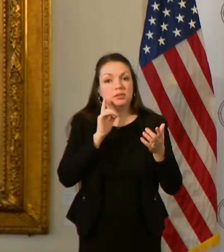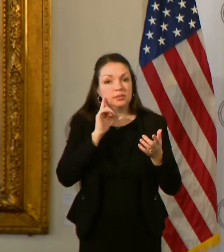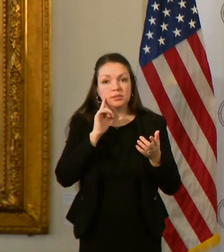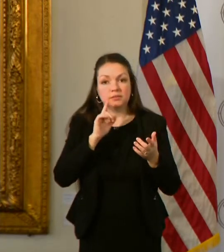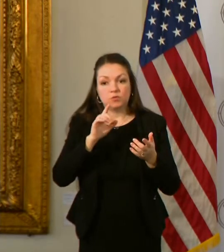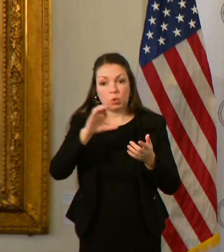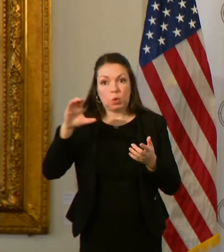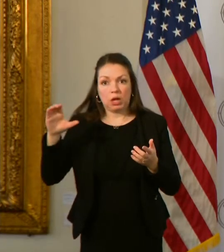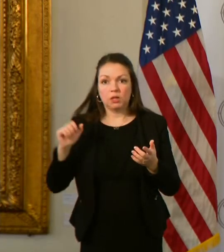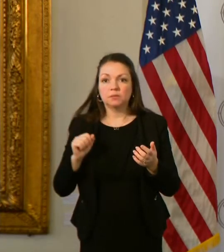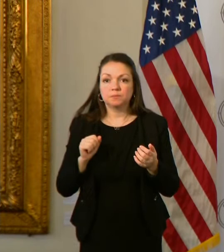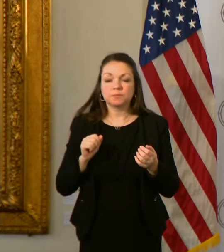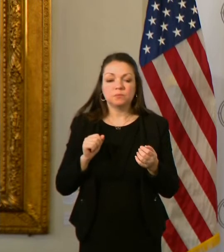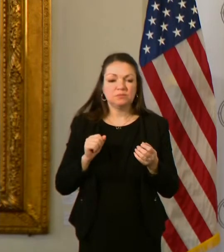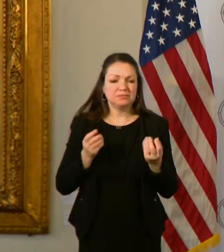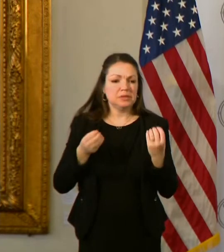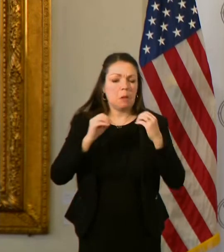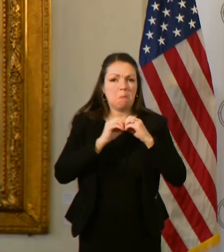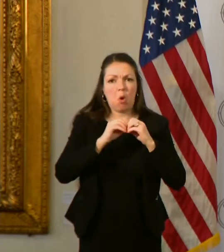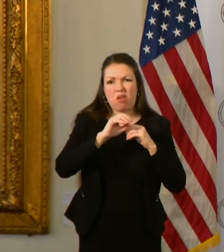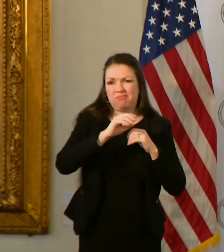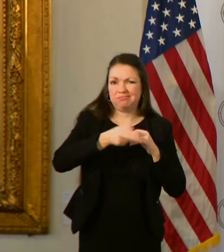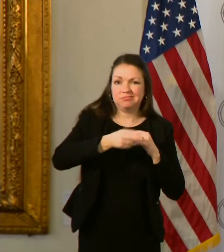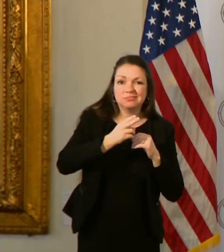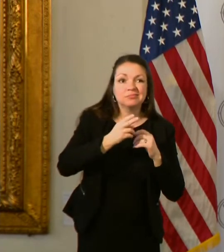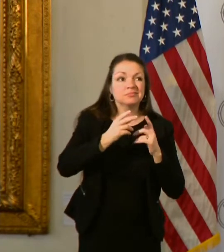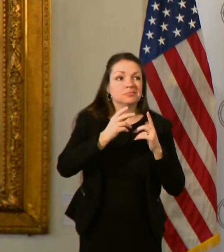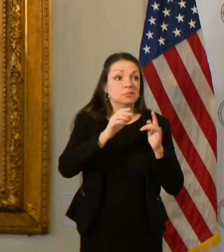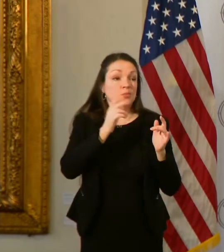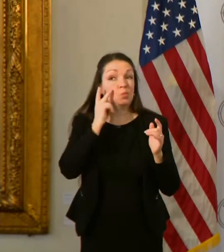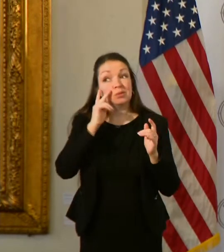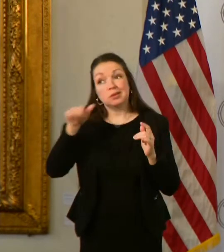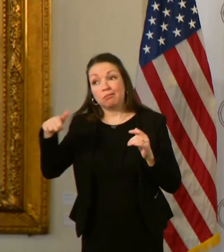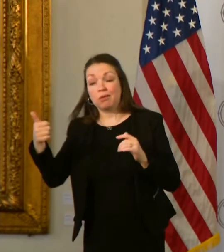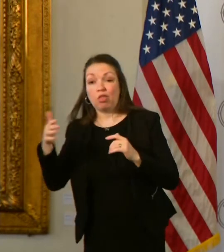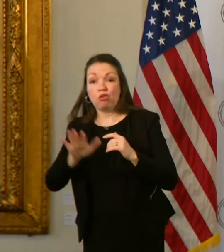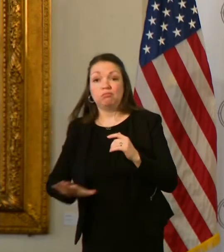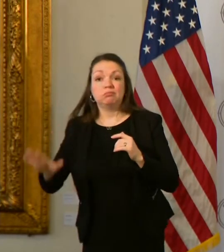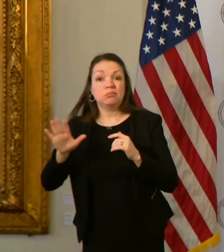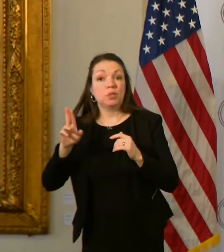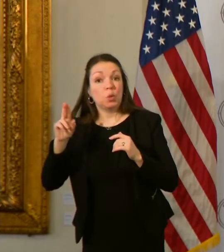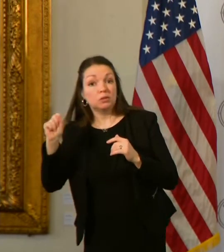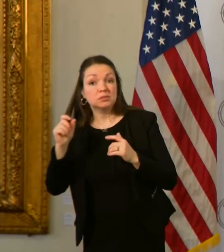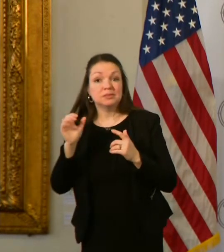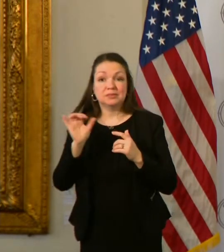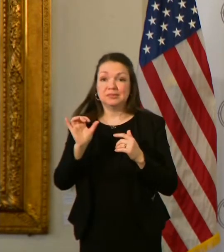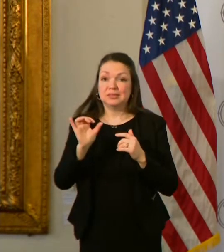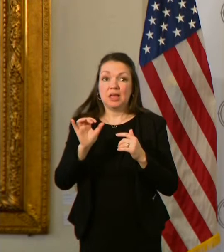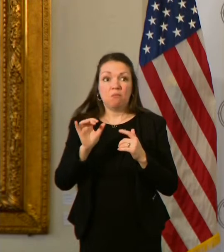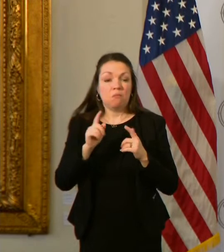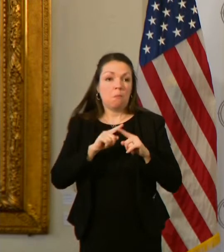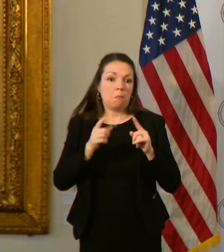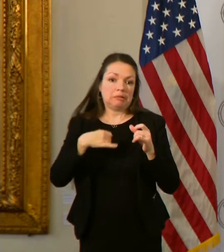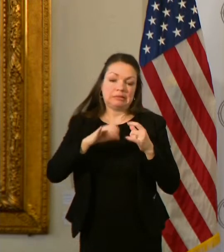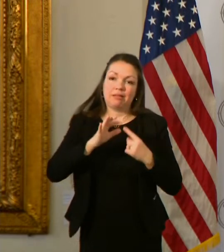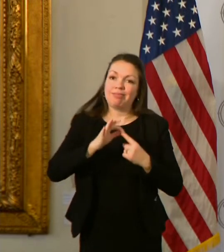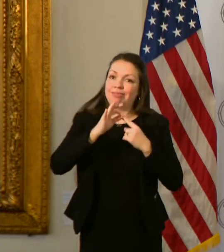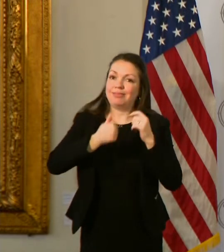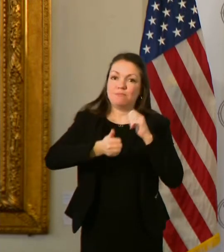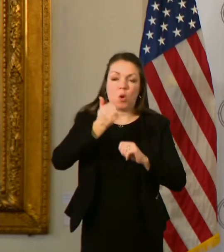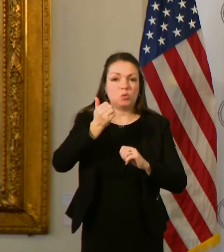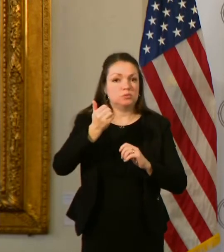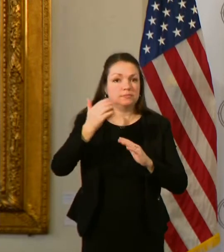rates that, though other parts of our country are seeing it, we still remain an outlier with other major cities as we deal with gun